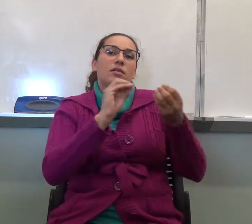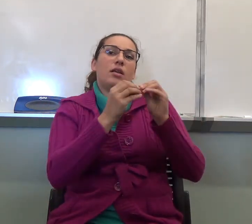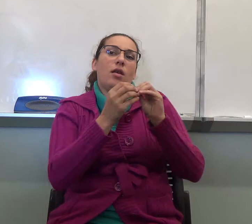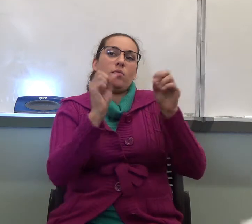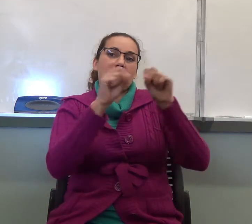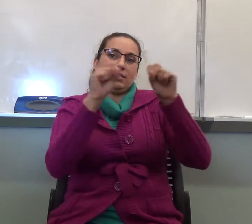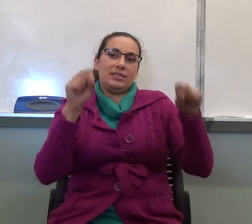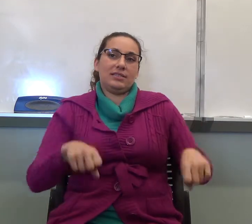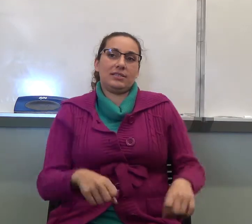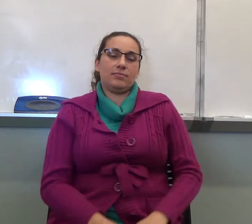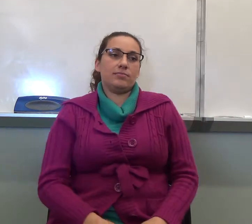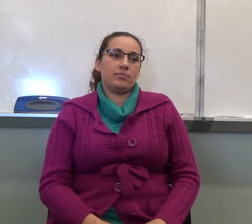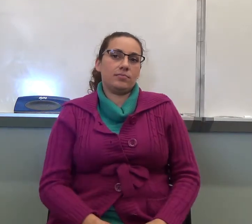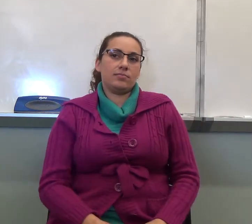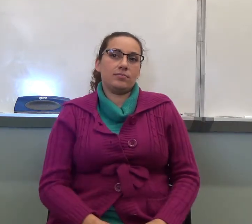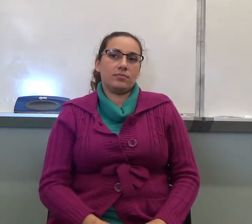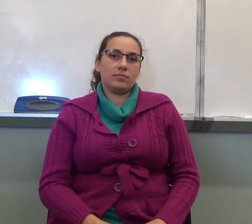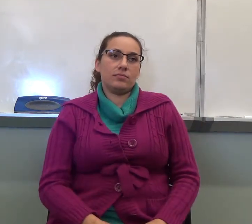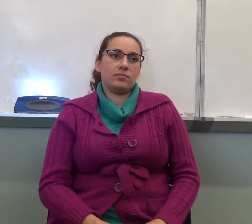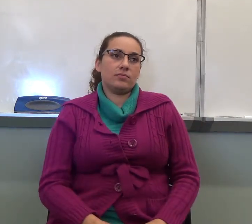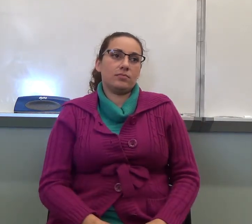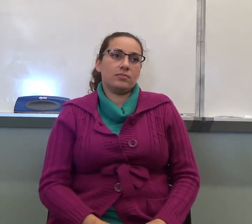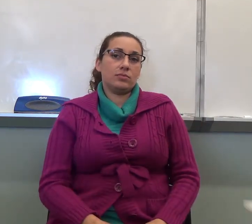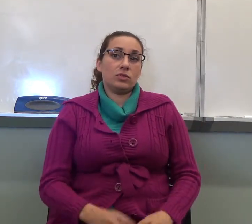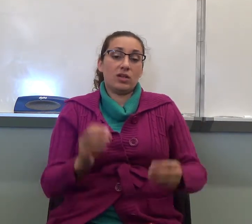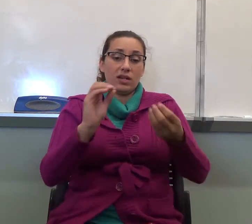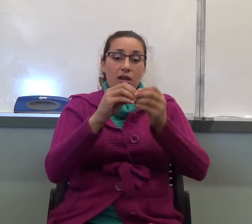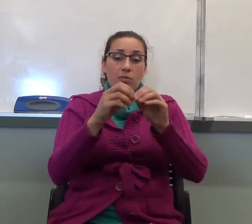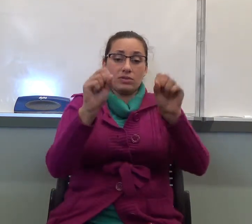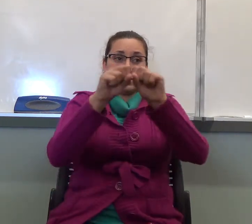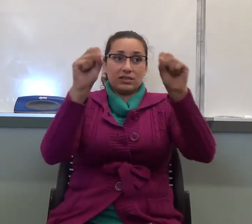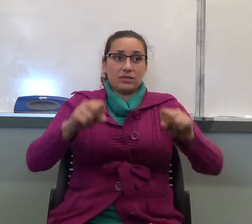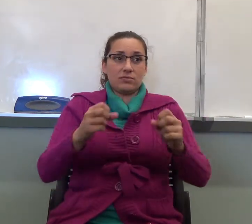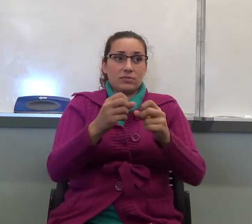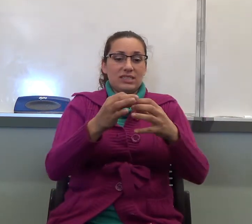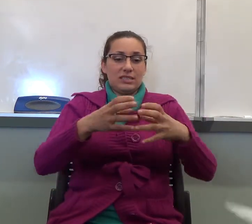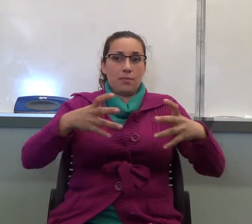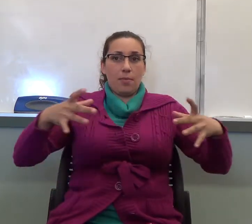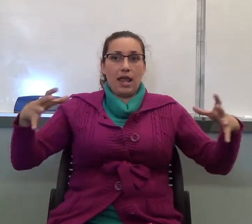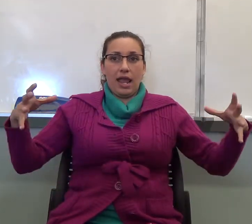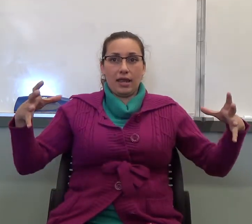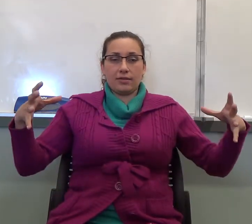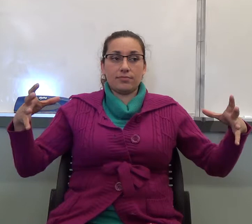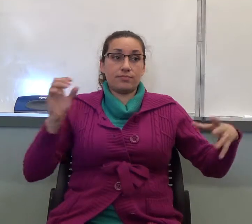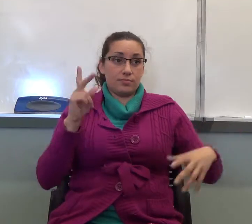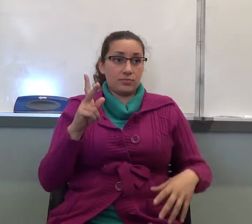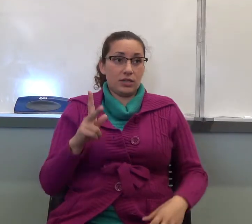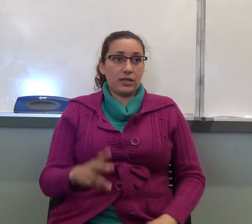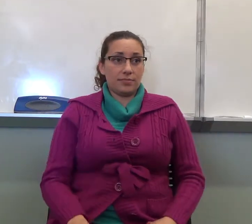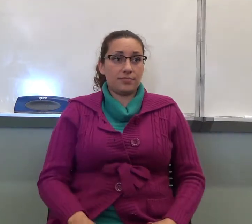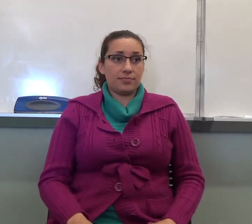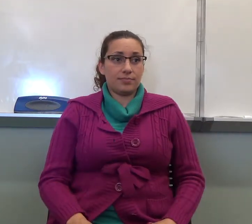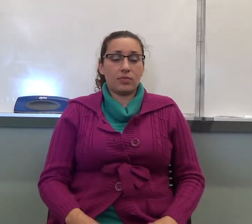So what we're going to do is take a look at the number system the way we have it, and then attach an add-on, so to